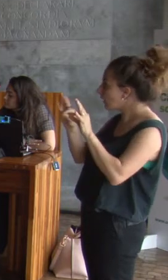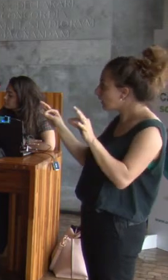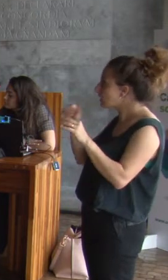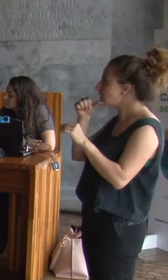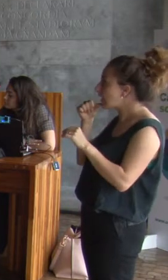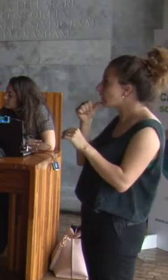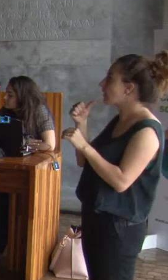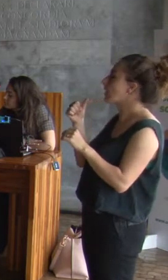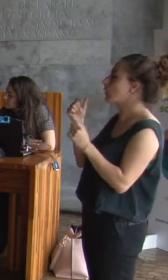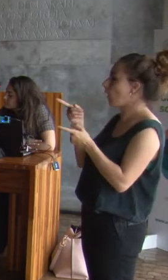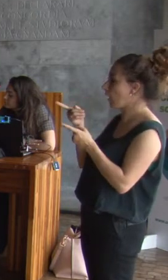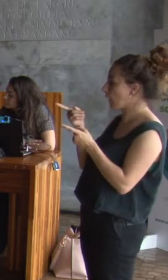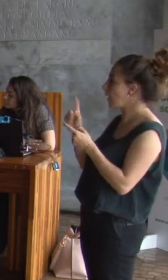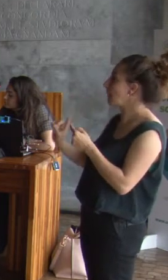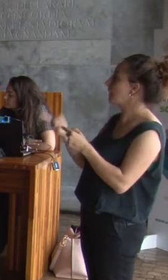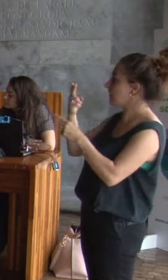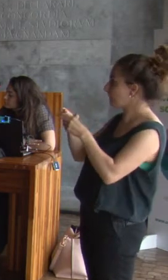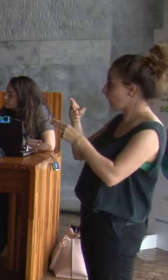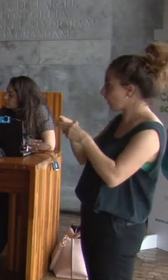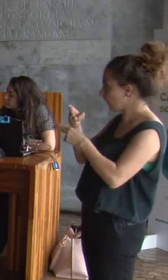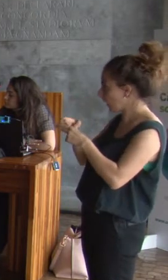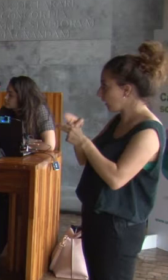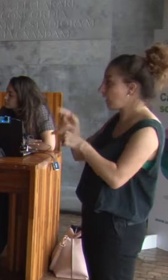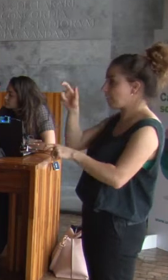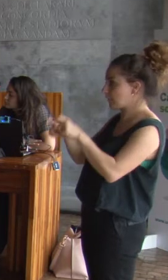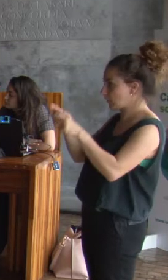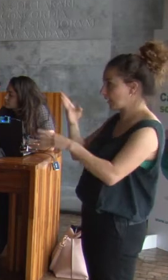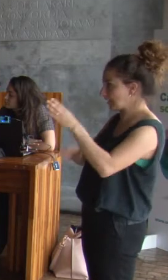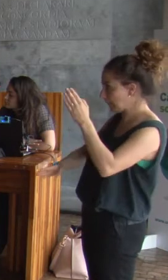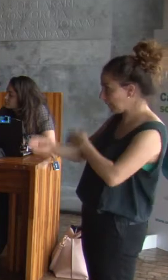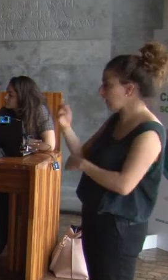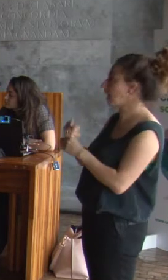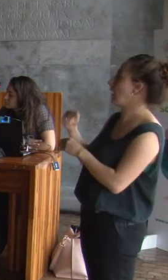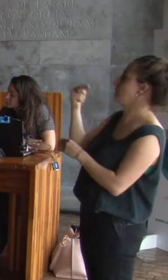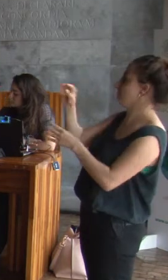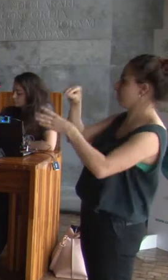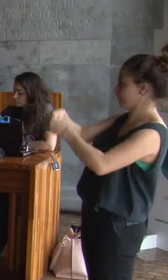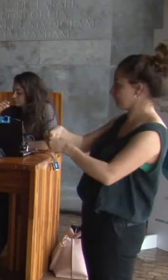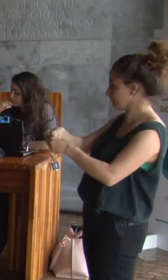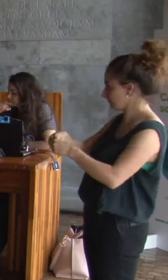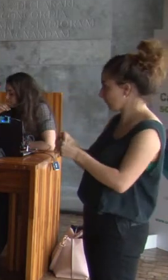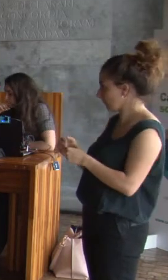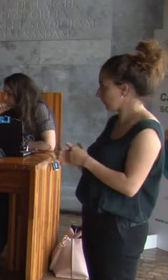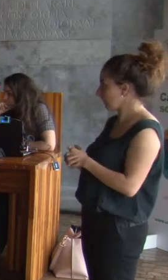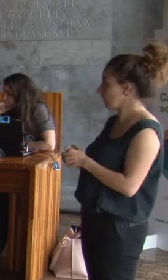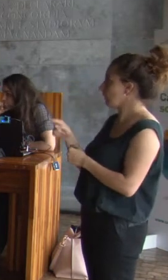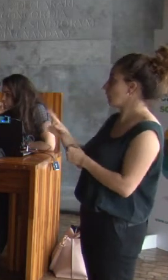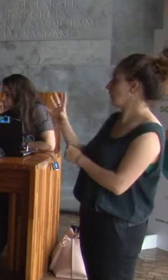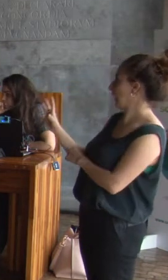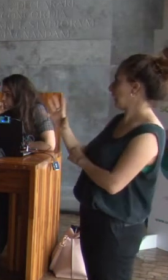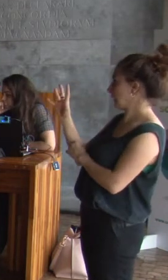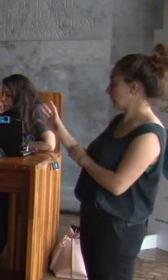first time, they made explicit mention of persons with disabilities. So here's an